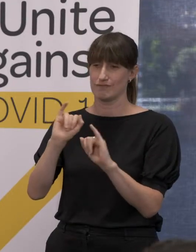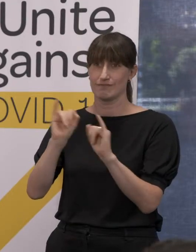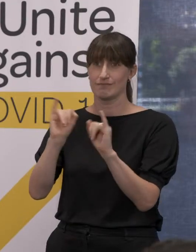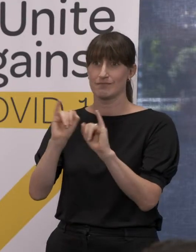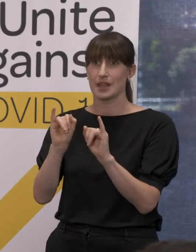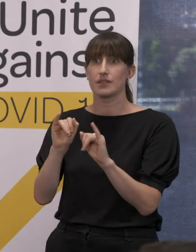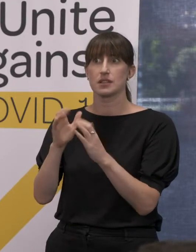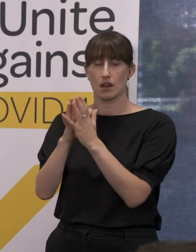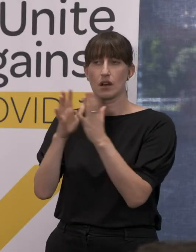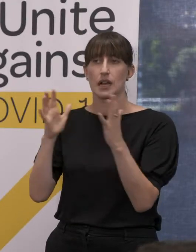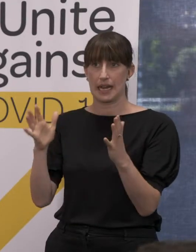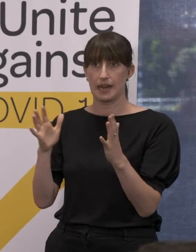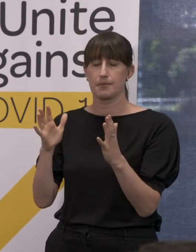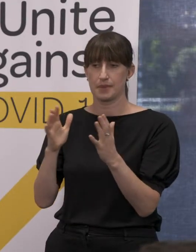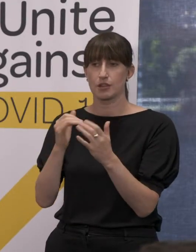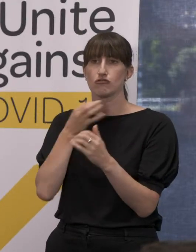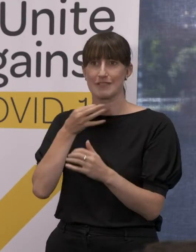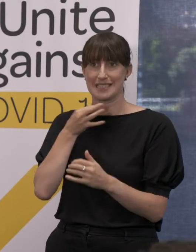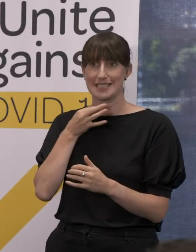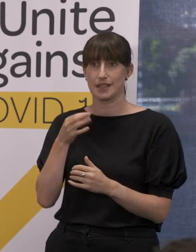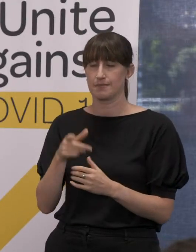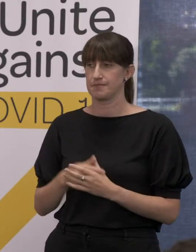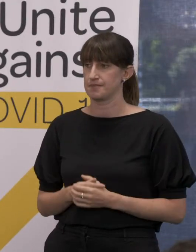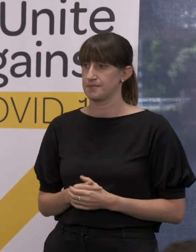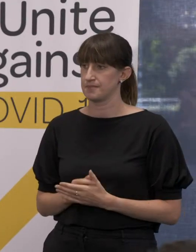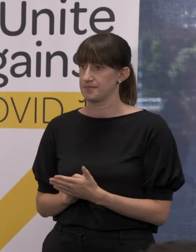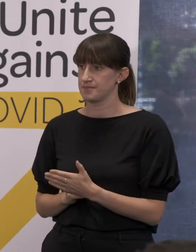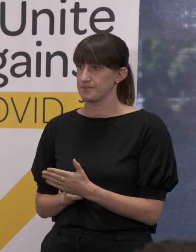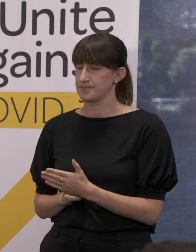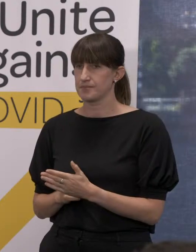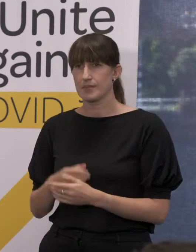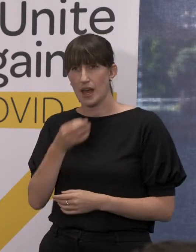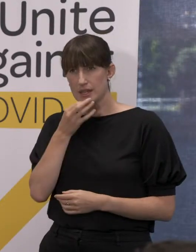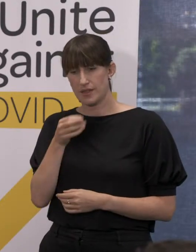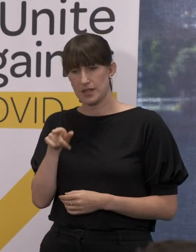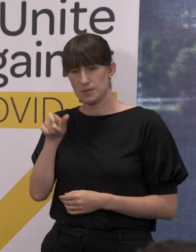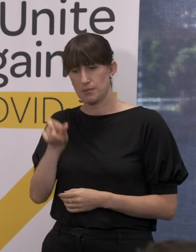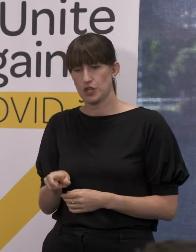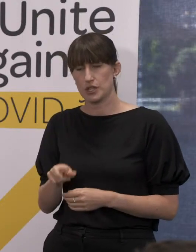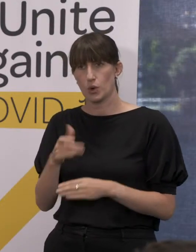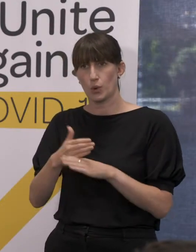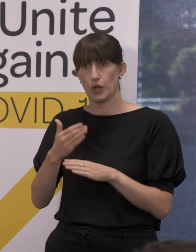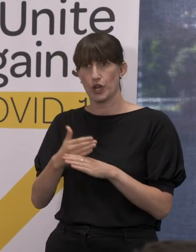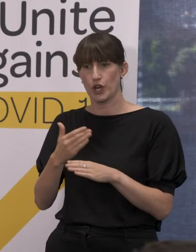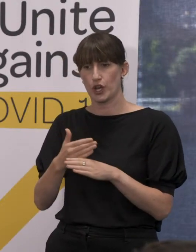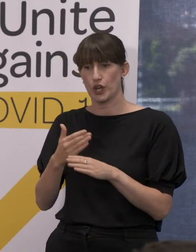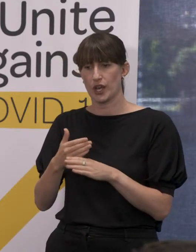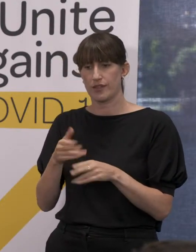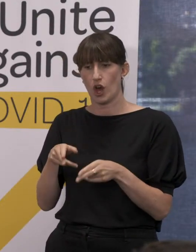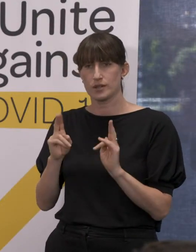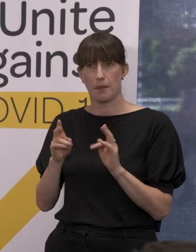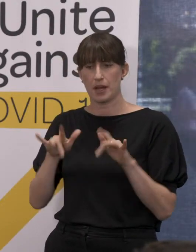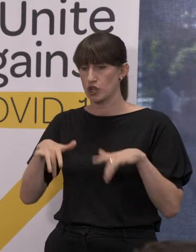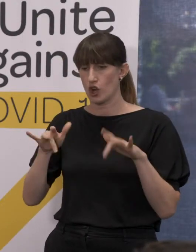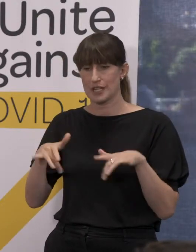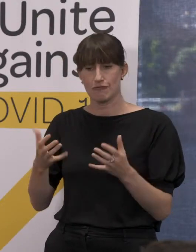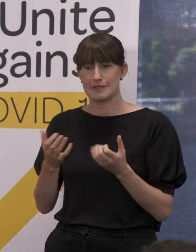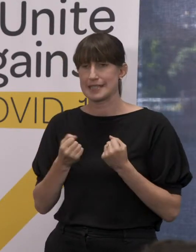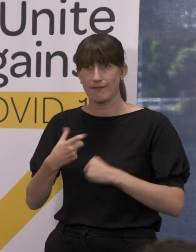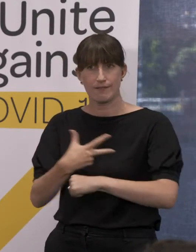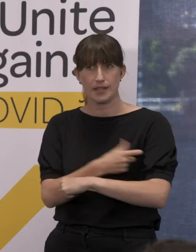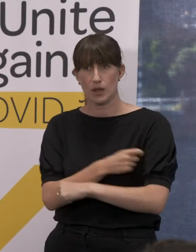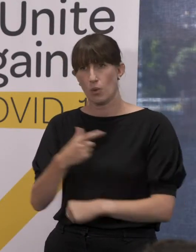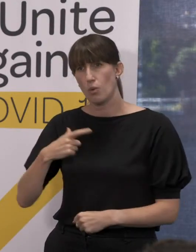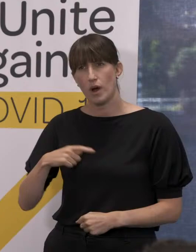we are observing that in our testing. And why has this worker not been vaccinated yet? They should have been as the frontline border worker. Well,